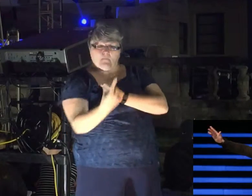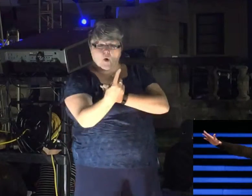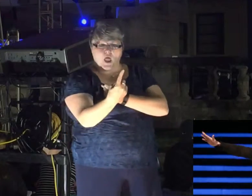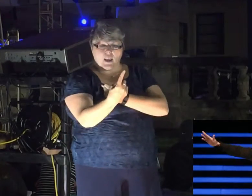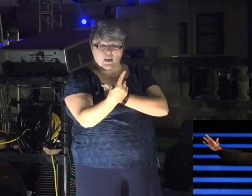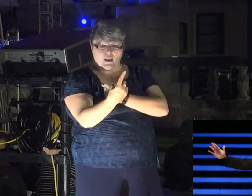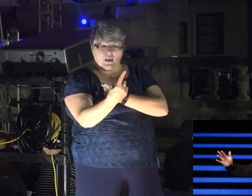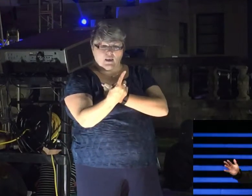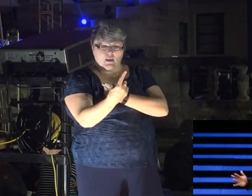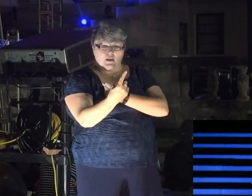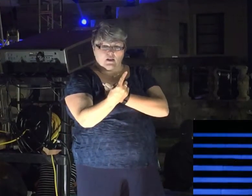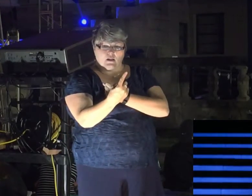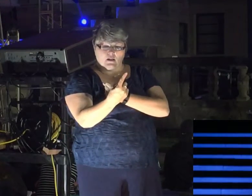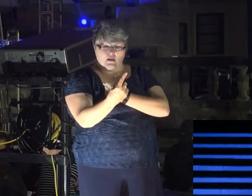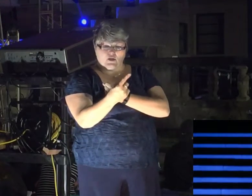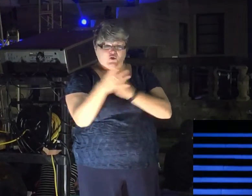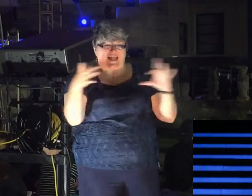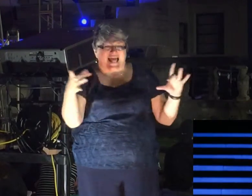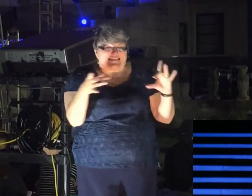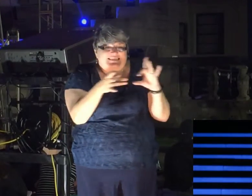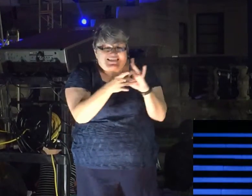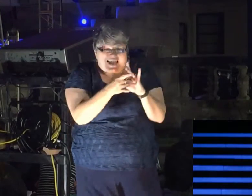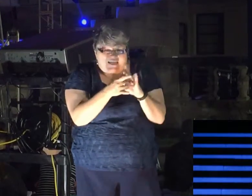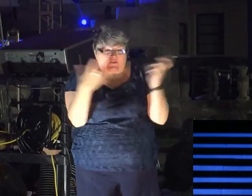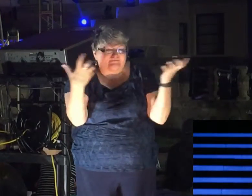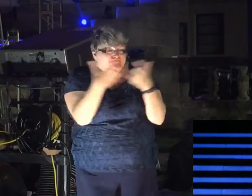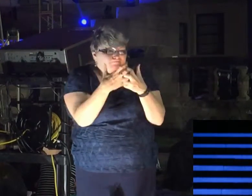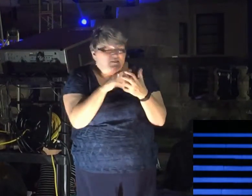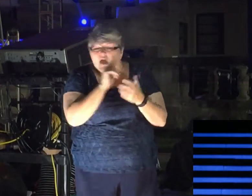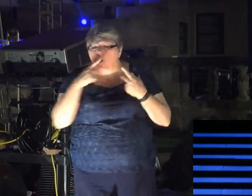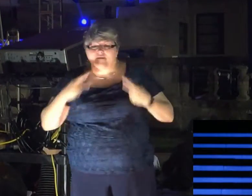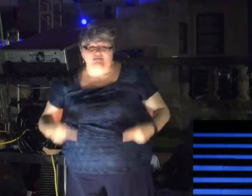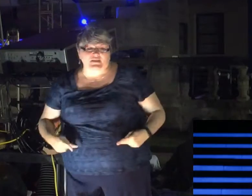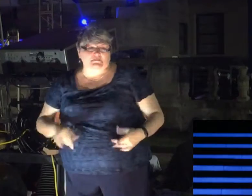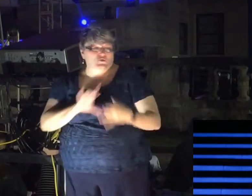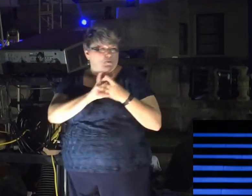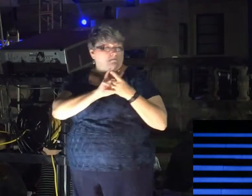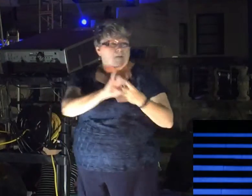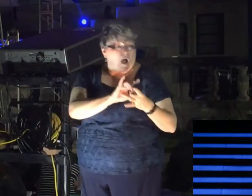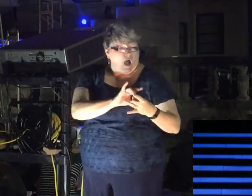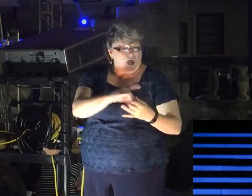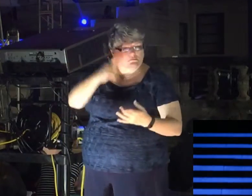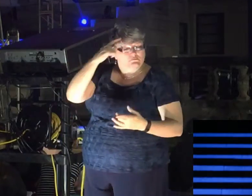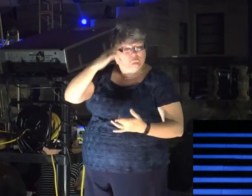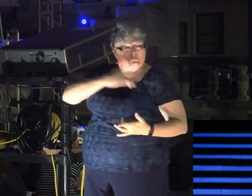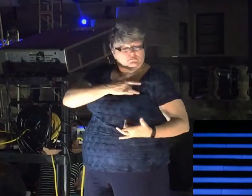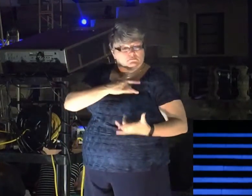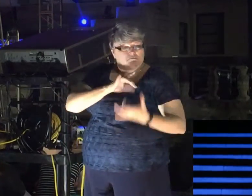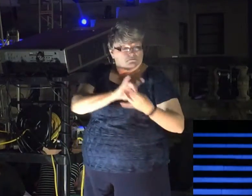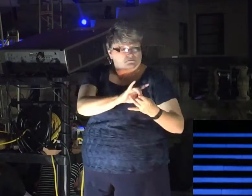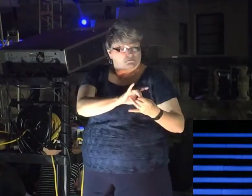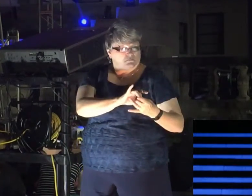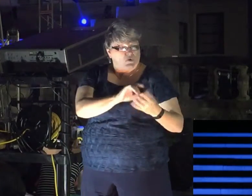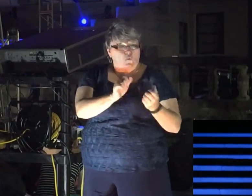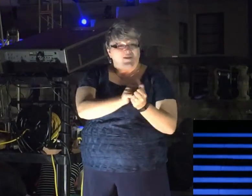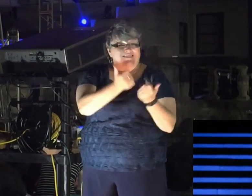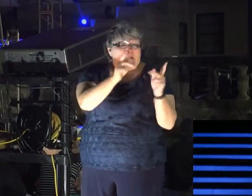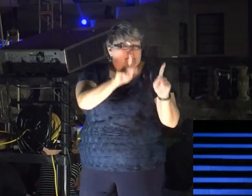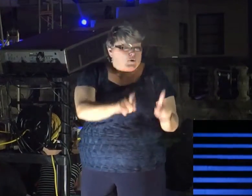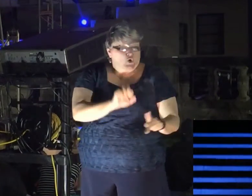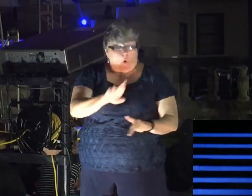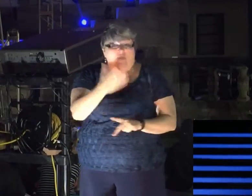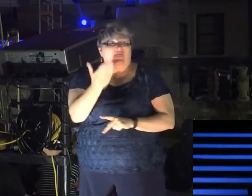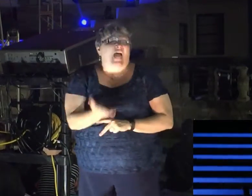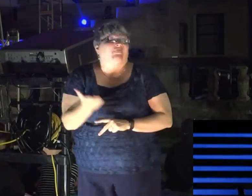two become one flesh. You knit yourselves together more than just physically. You bond with that person or with